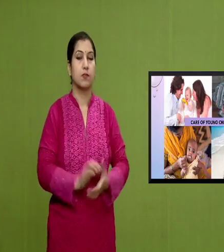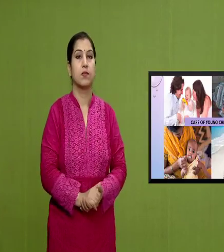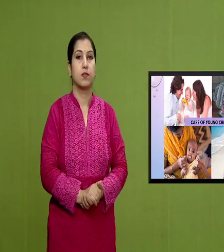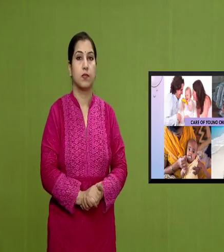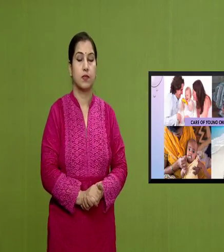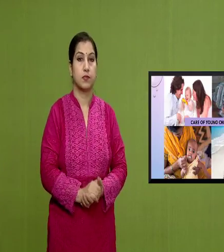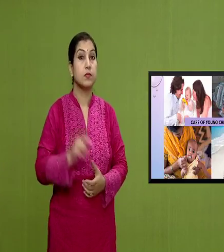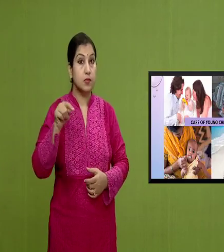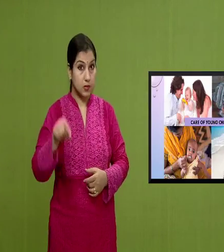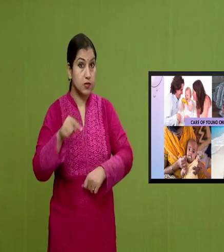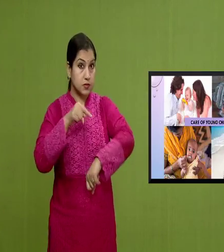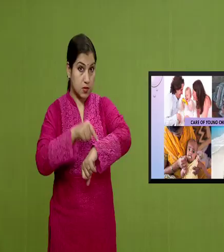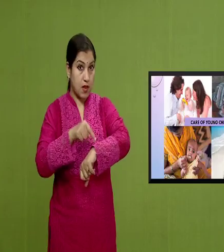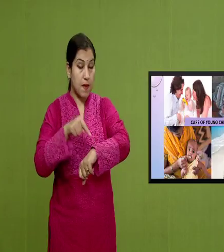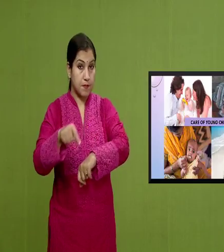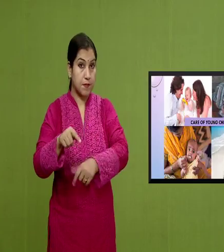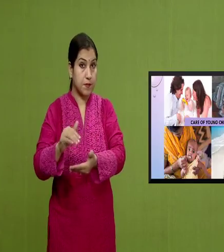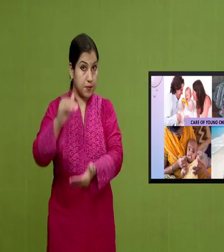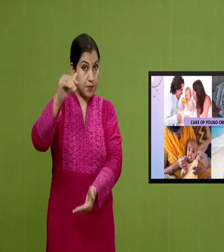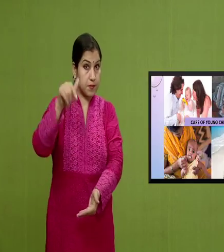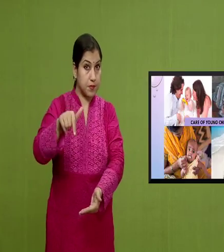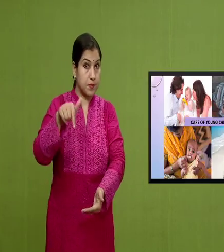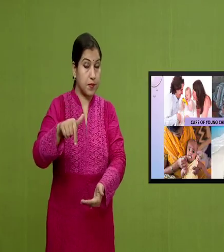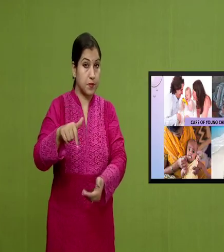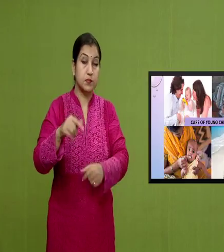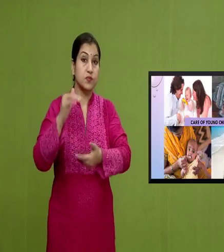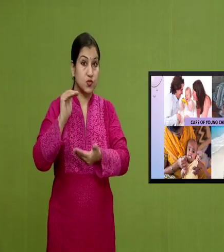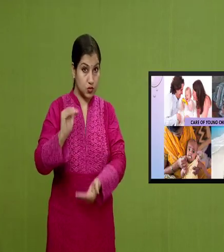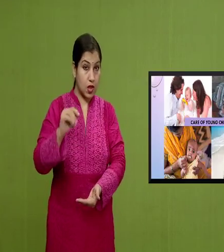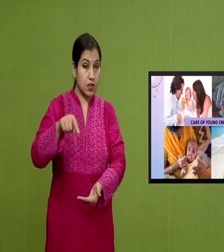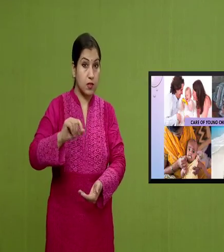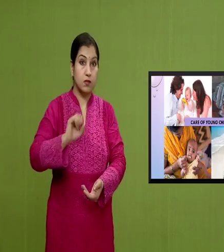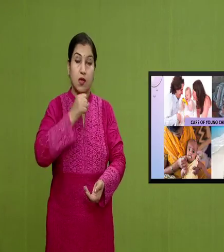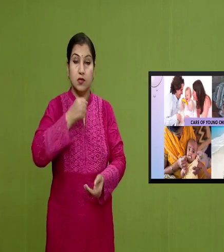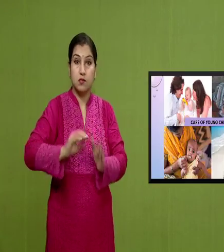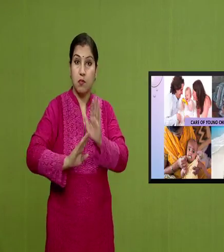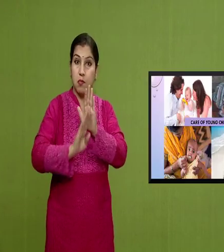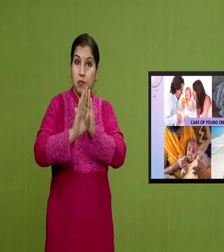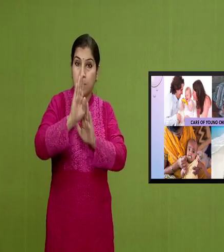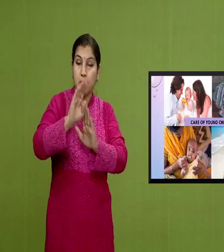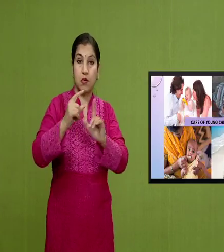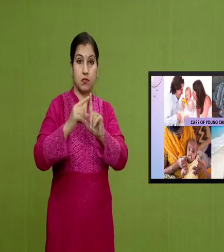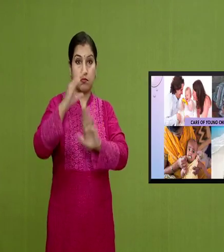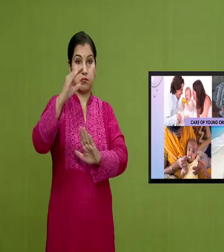This is a period when the child grows and develops